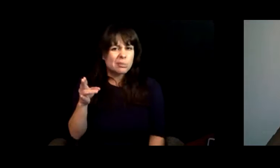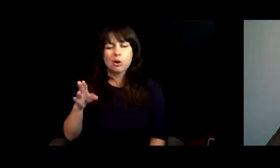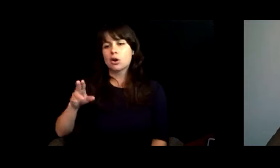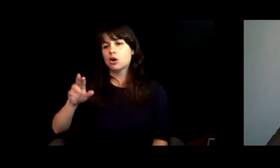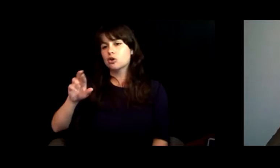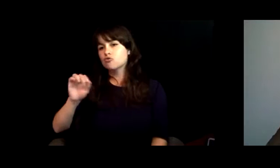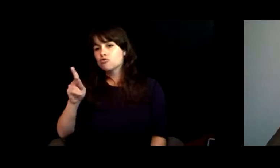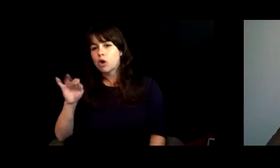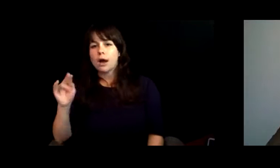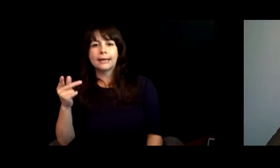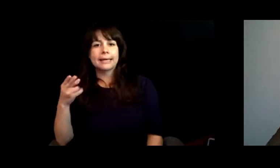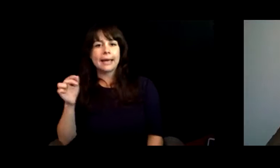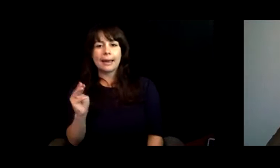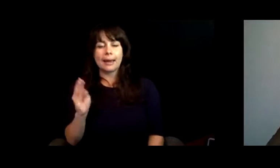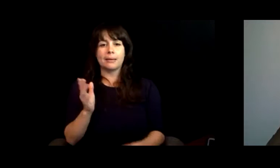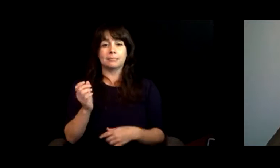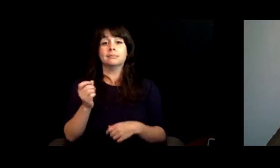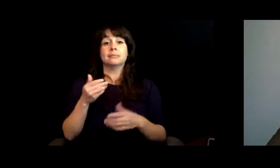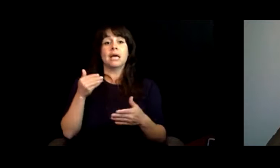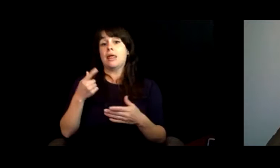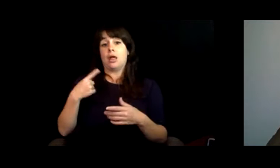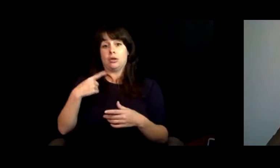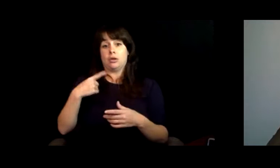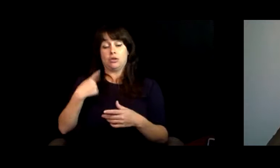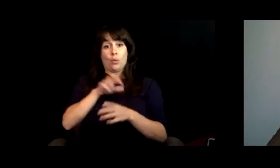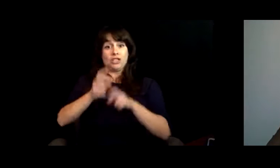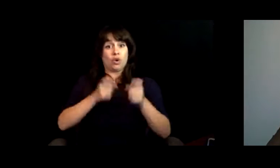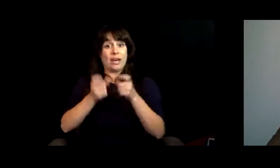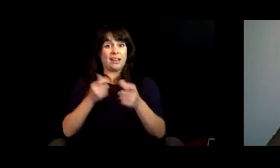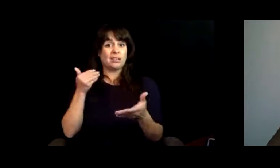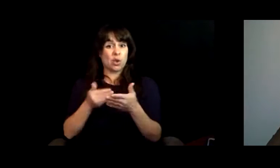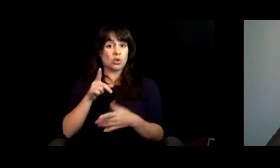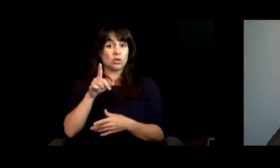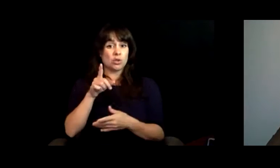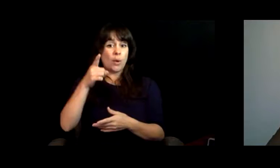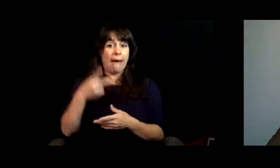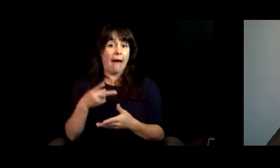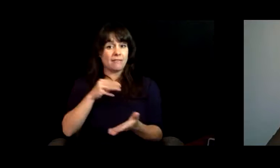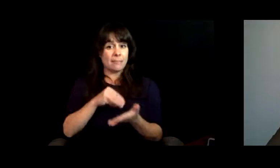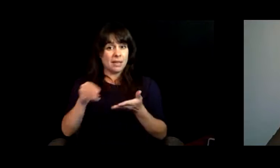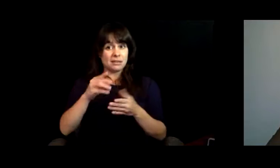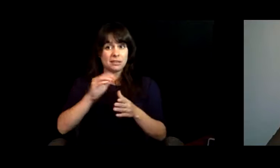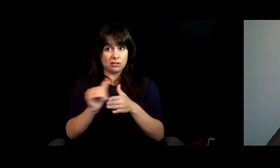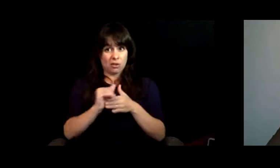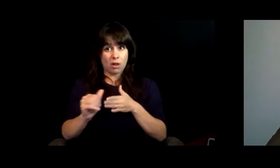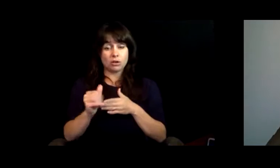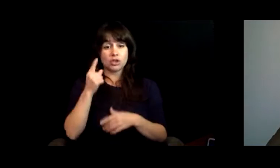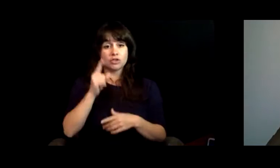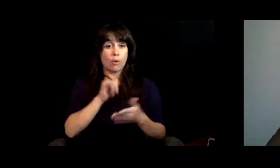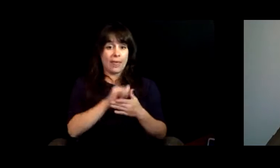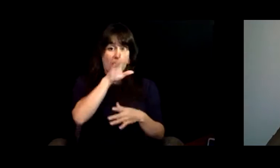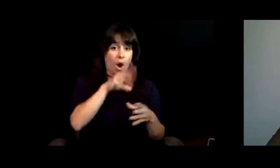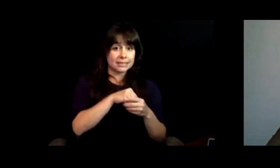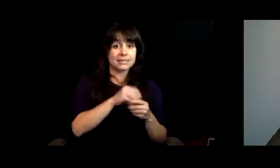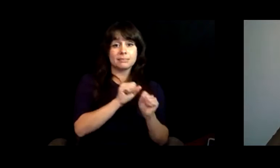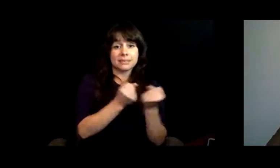close to $500,000 the Virginia Knights of Columbus donated to these programs, to both ARC and to Autism Society and other. We also would give out